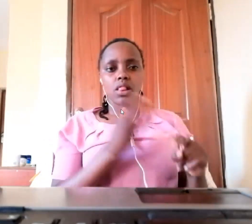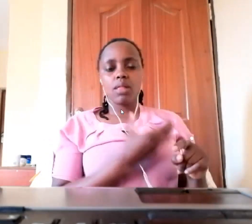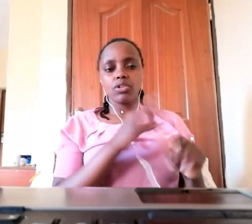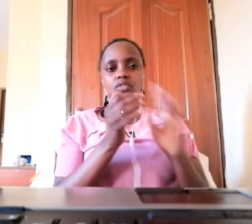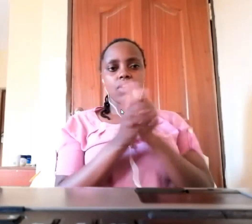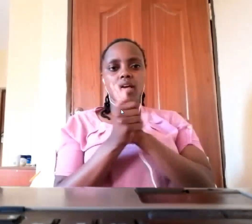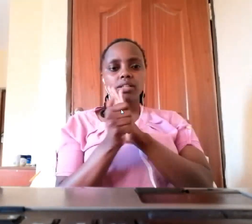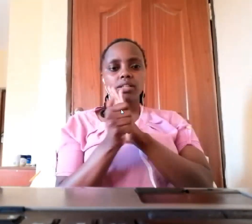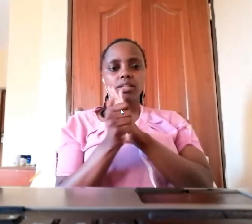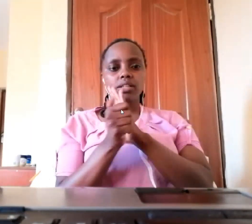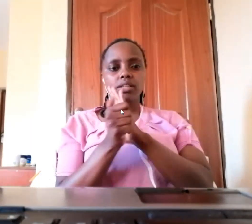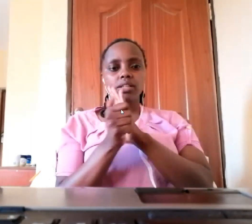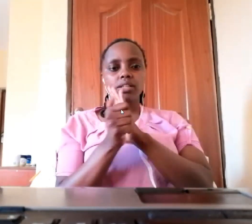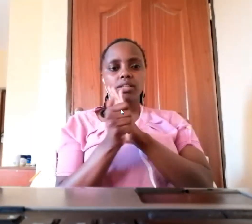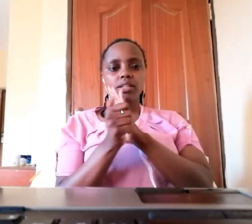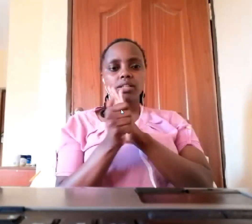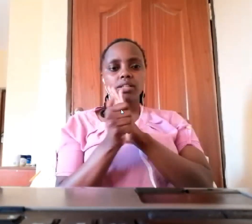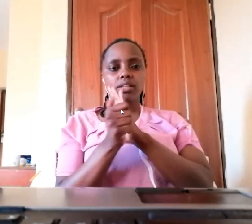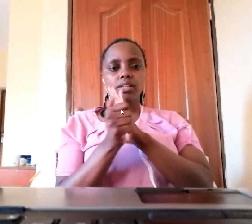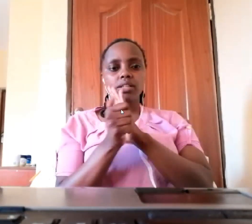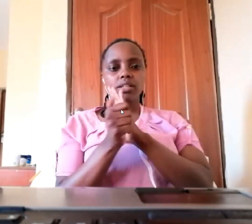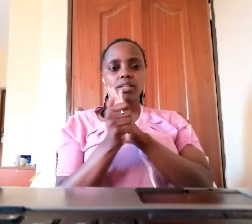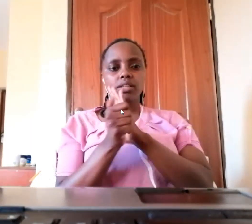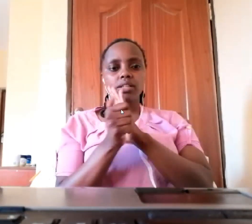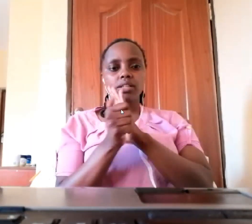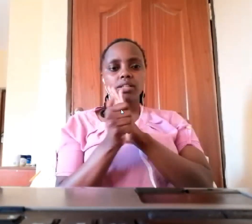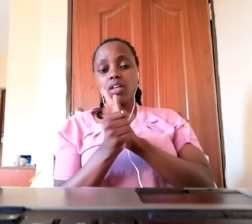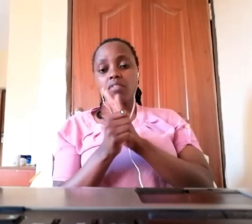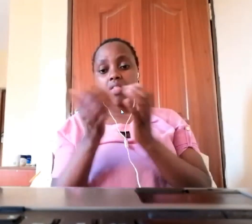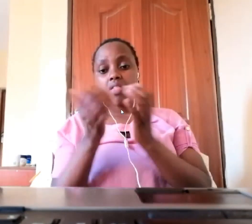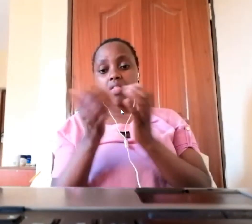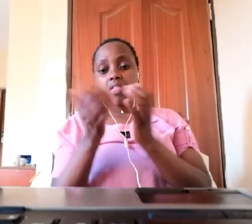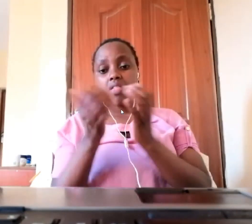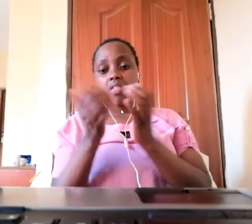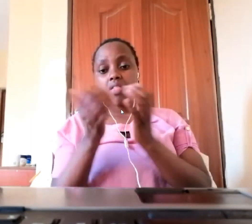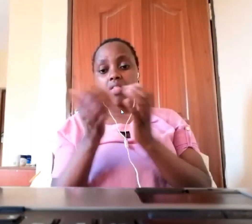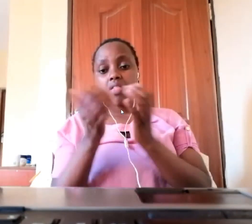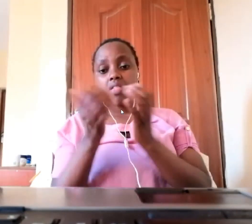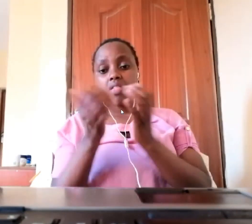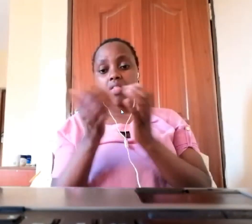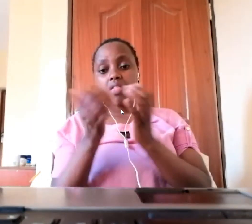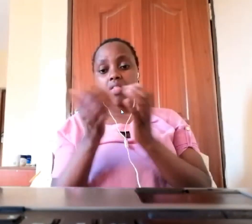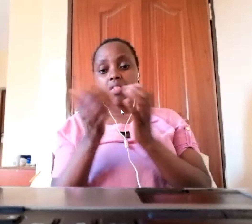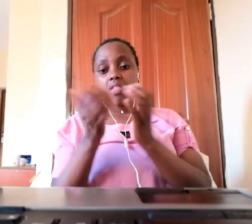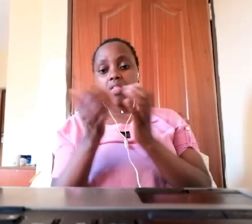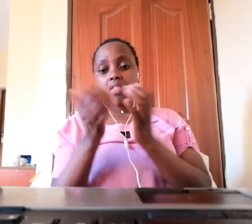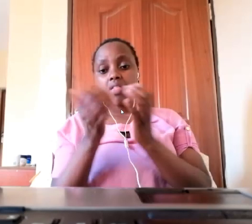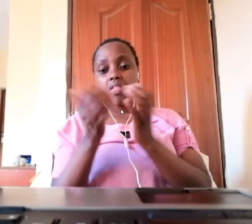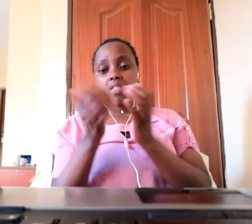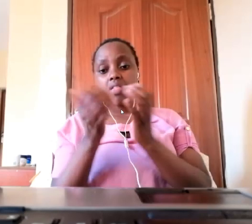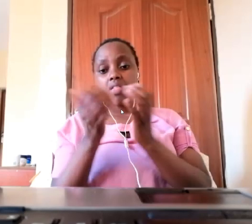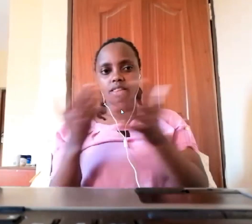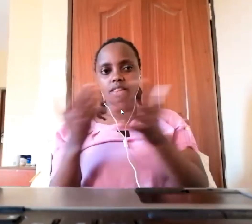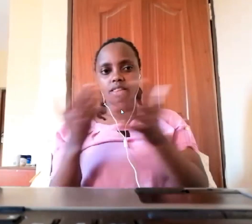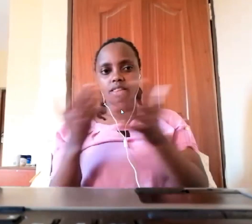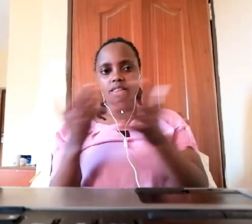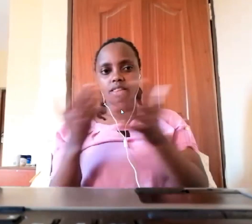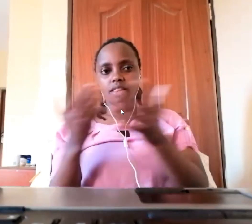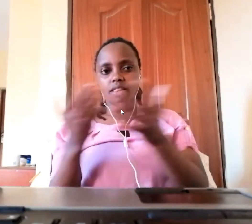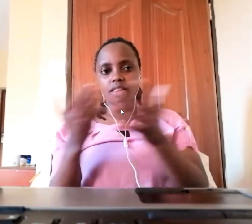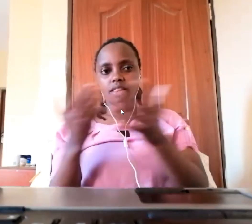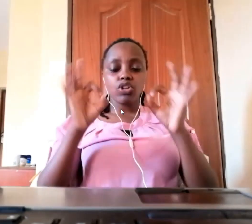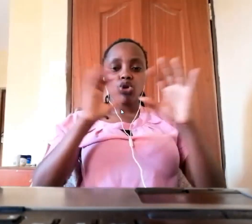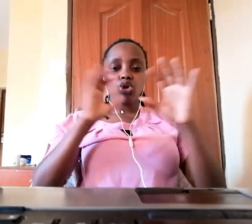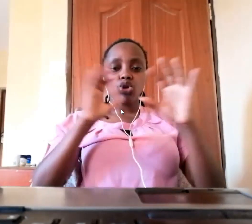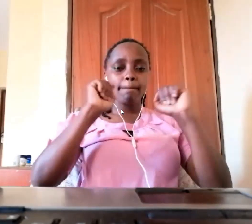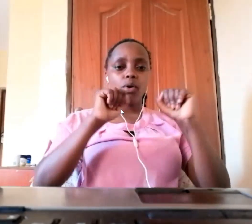Of course, on issues which the Committee of Experts to consider revising or change and things like that. So an official communication